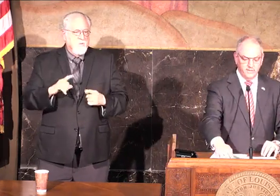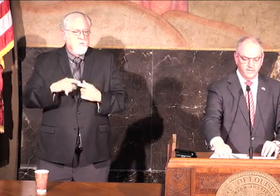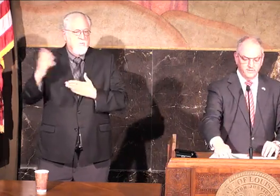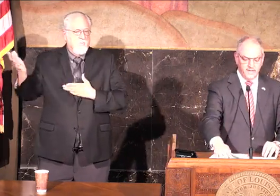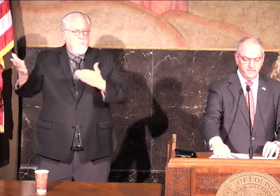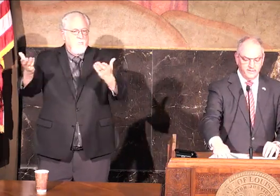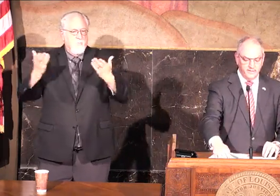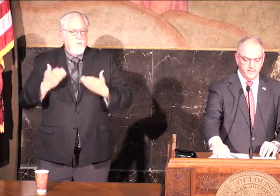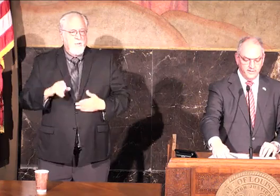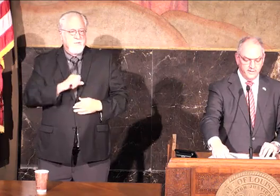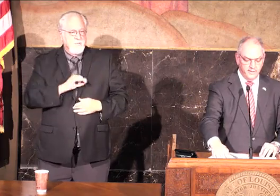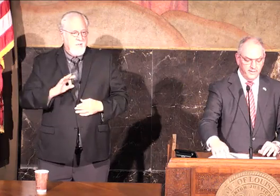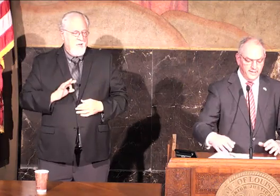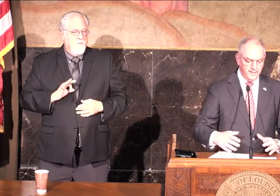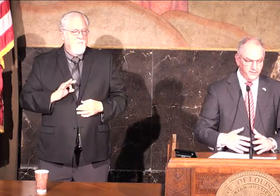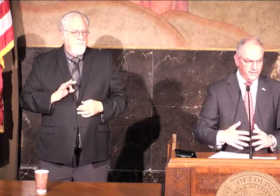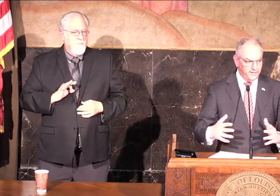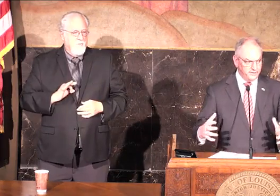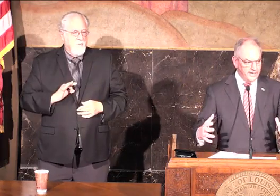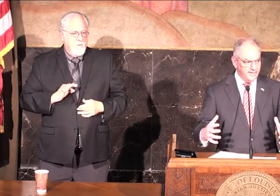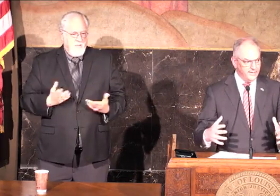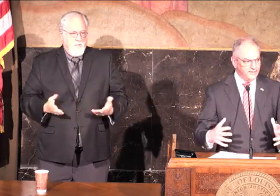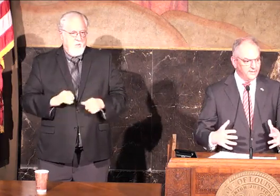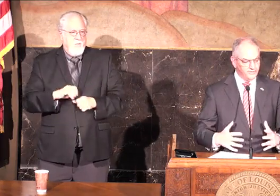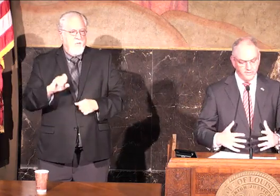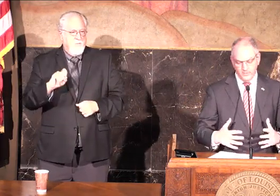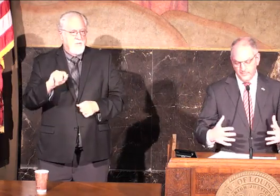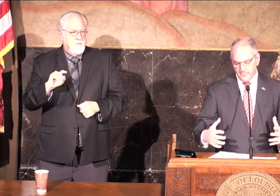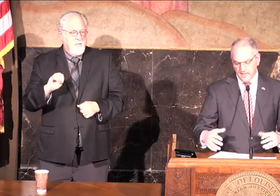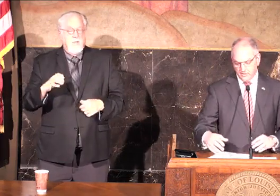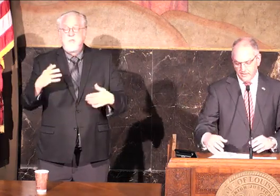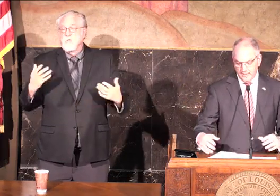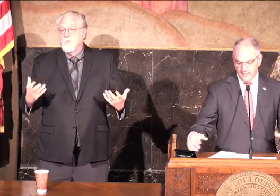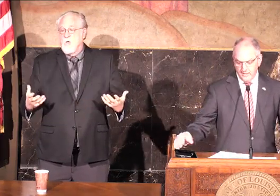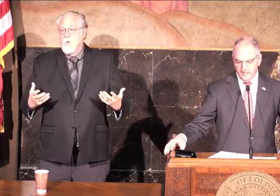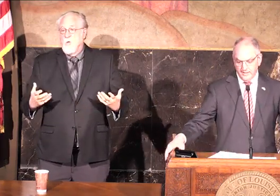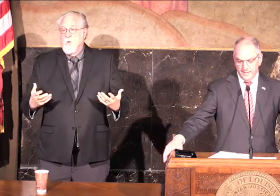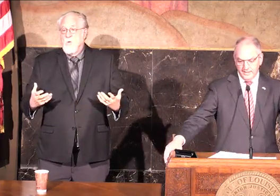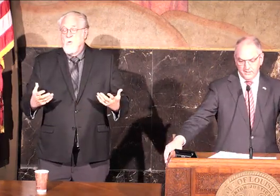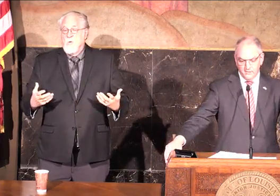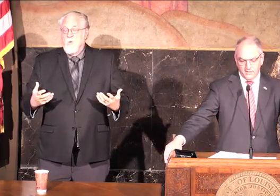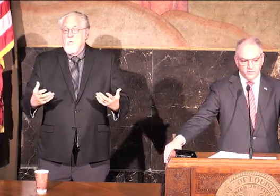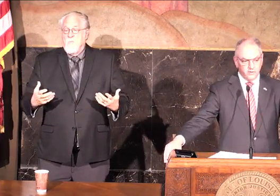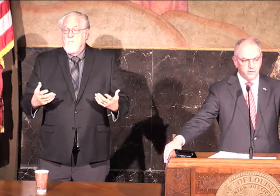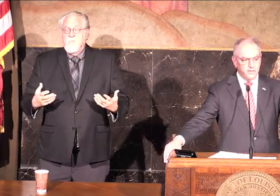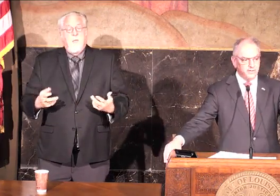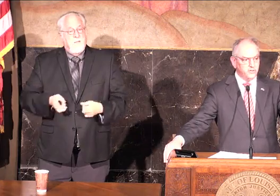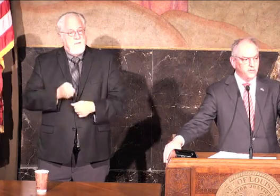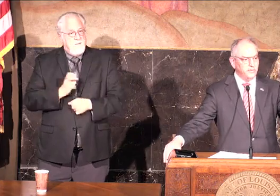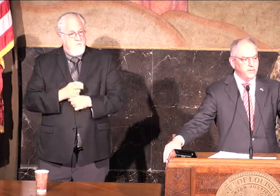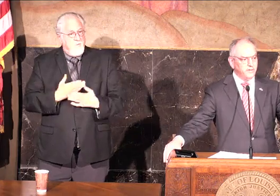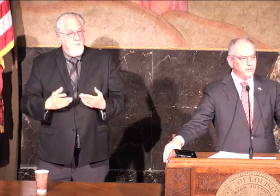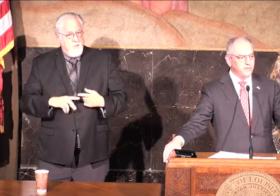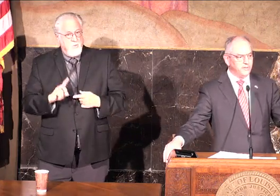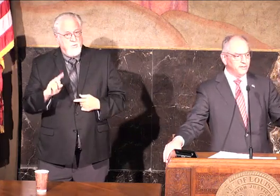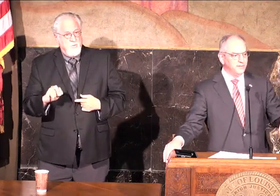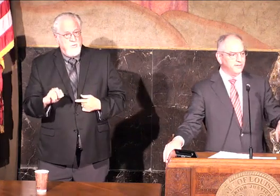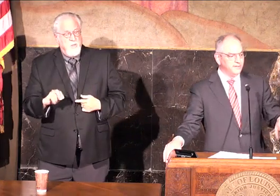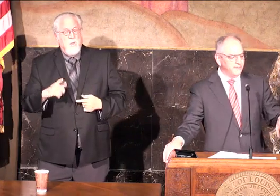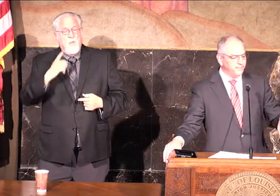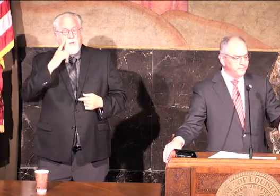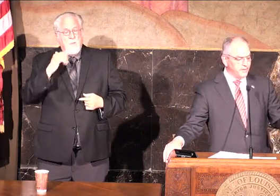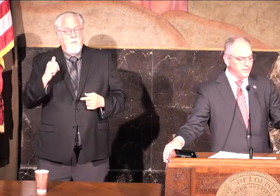in staffing here in the state. And so it's not, it's a difficult thing to do because